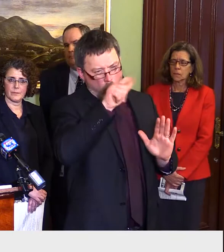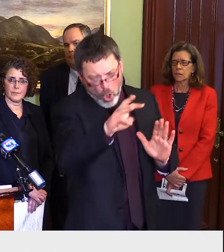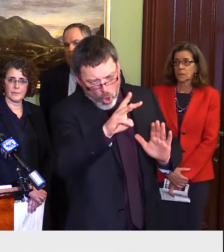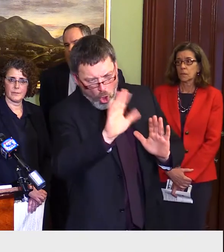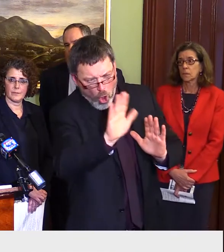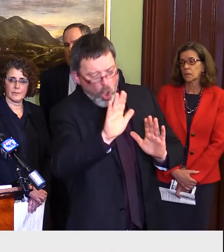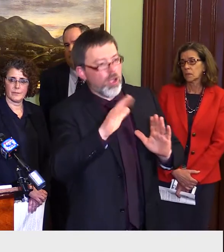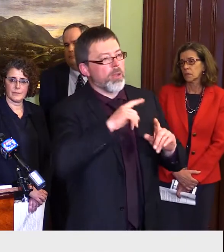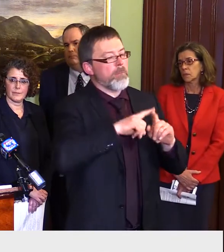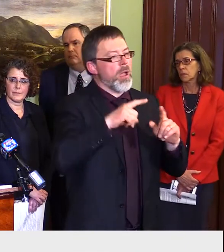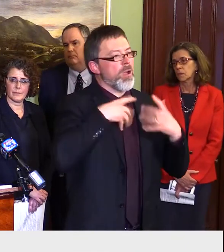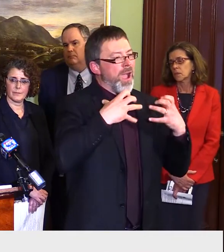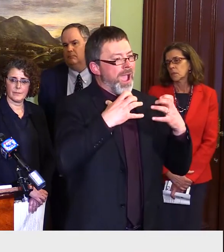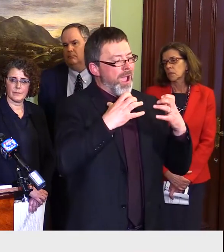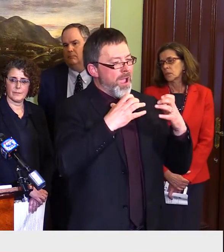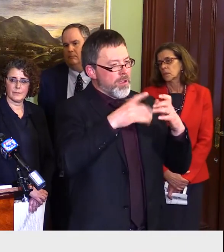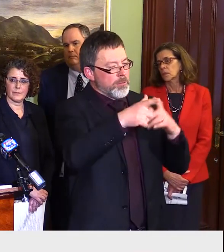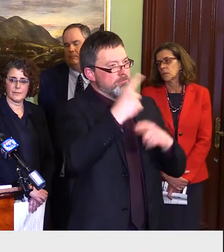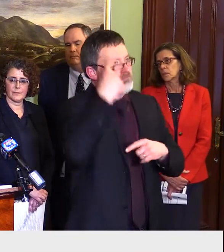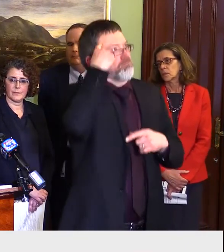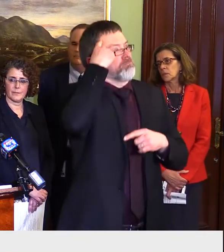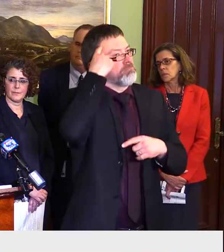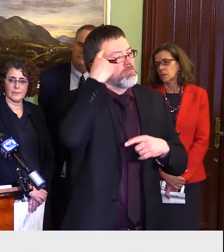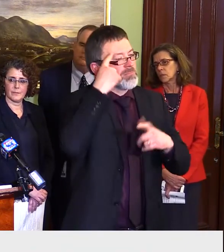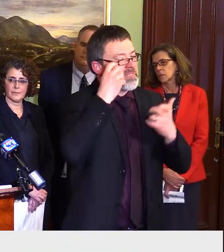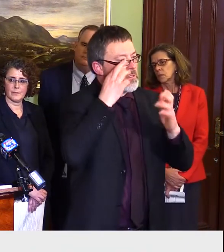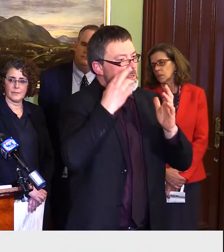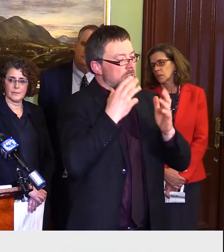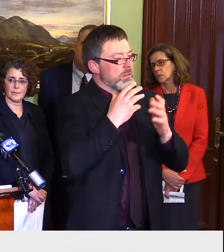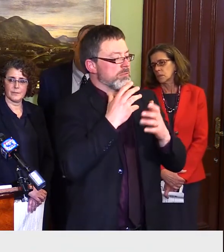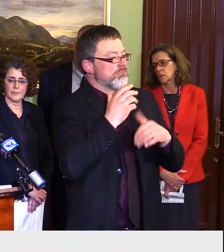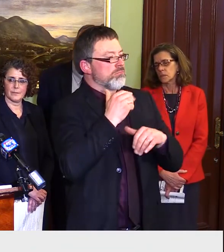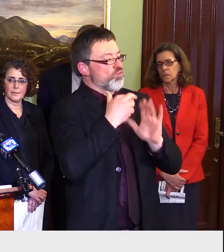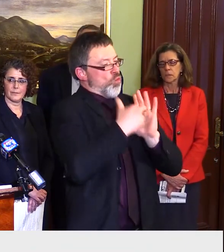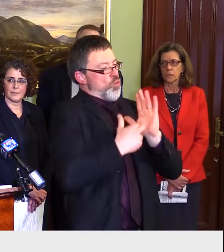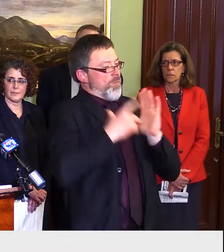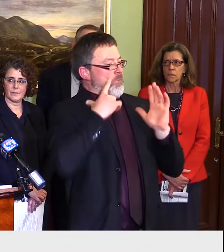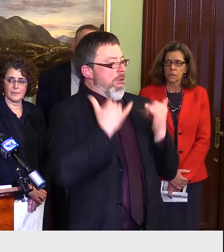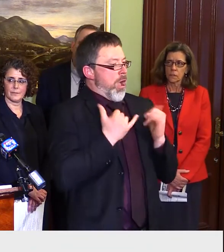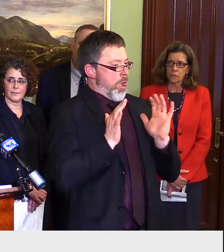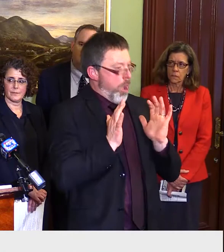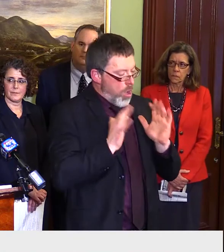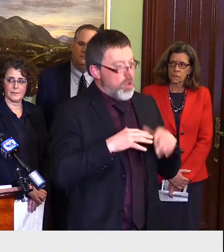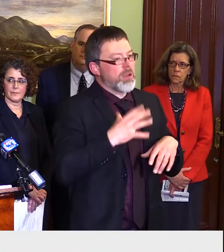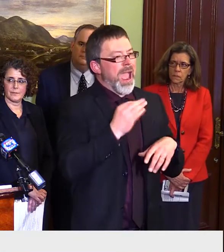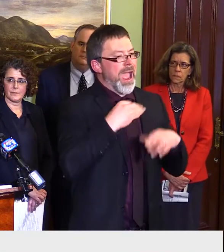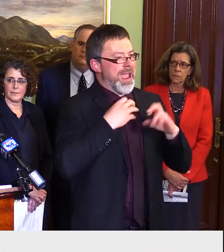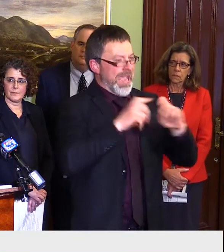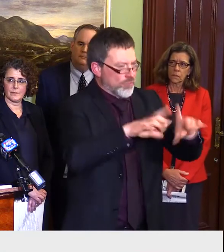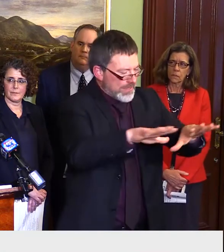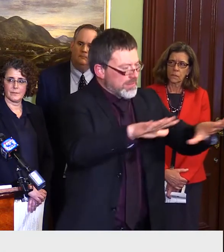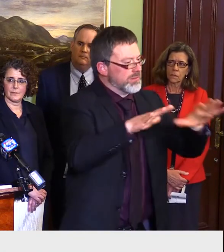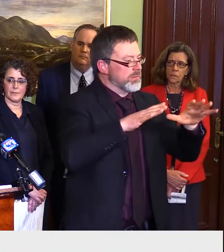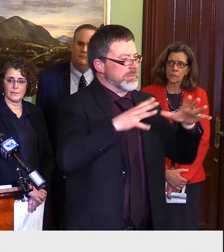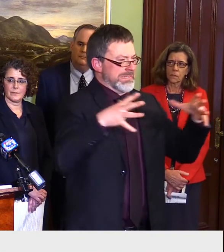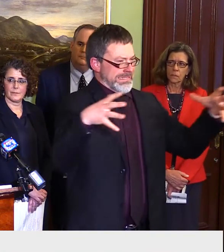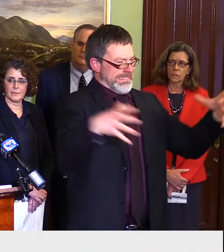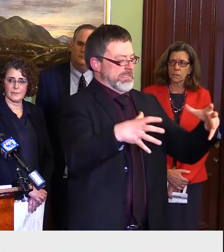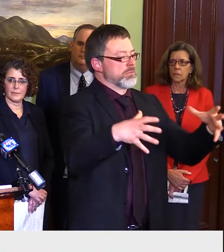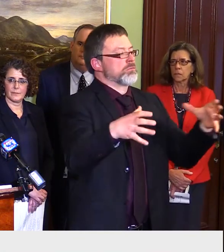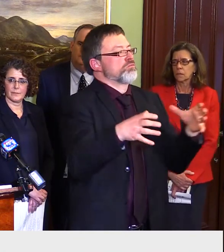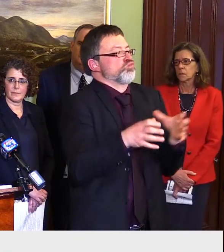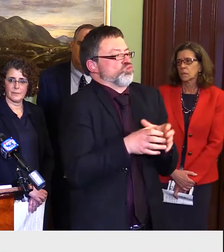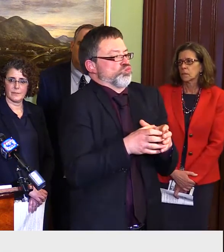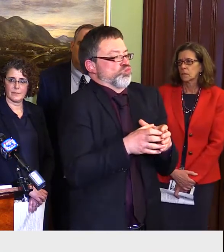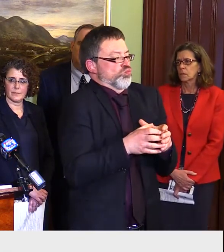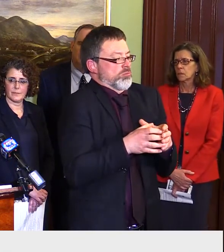recreational gatherings. Is there going to be a more specific definition of what exactly that would include or exclude? Well, any gatherings with 250 people or